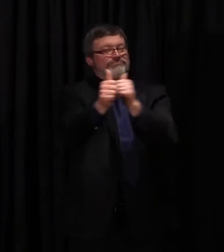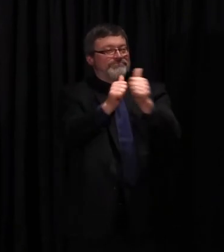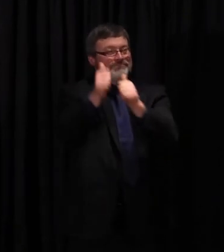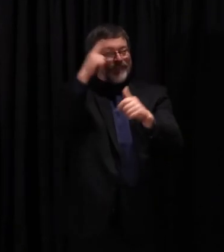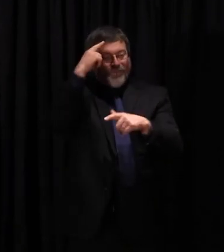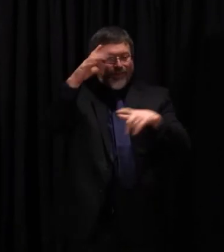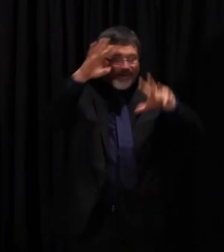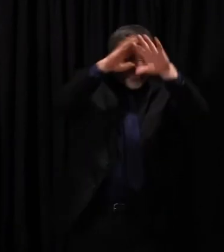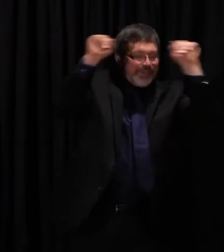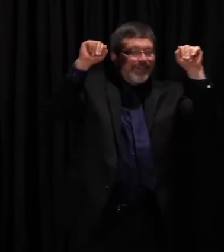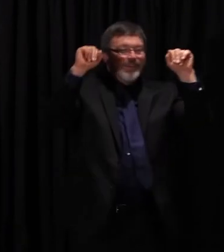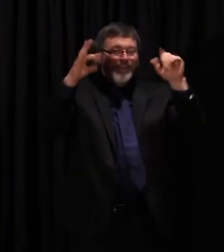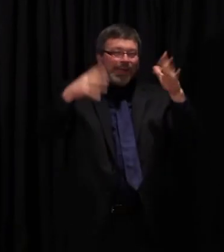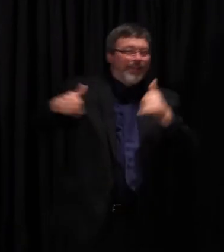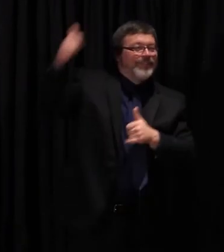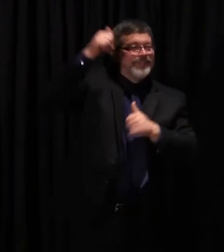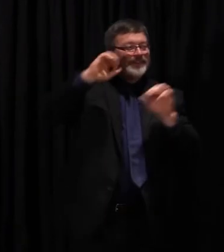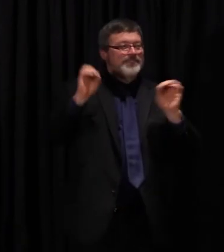But we did.